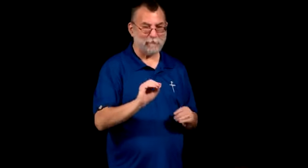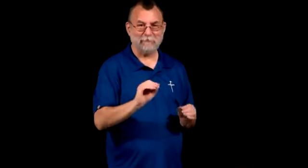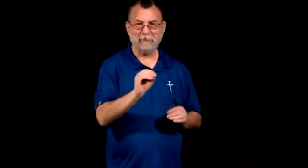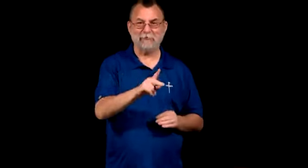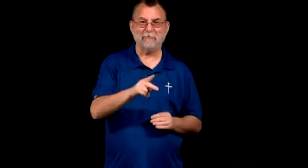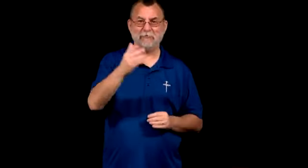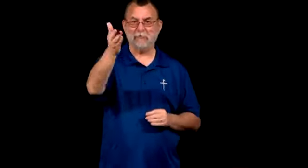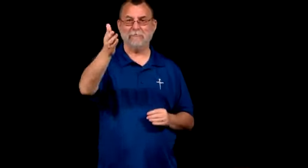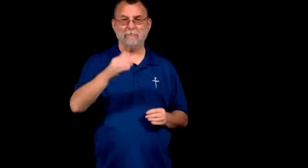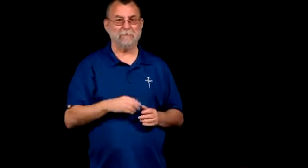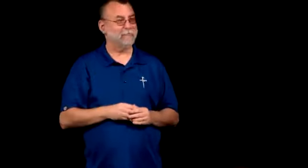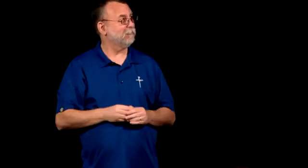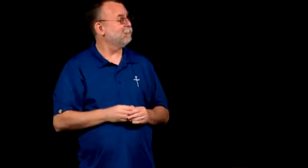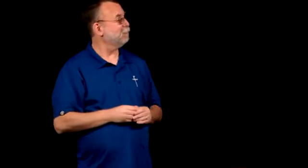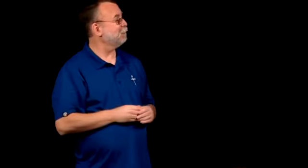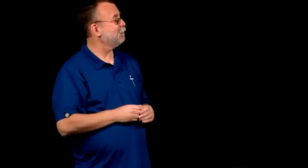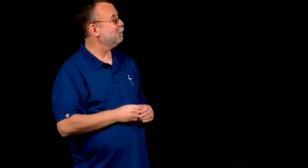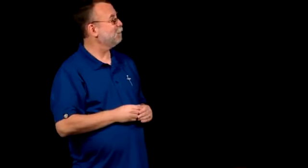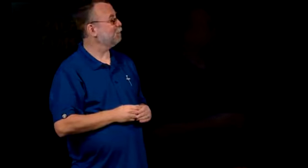Okay, did you want to make an announcement? No? Okay.